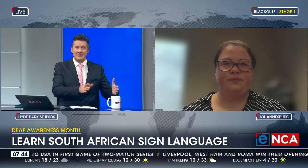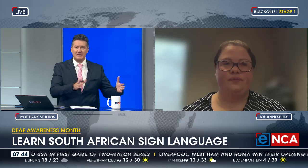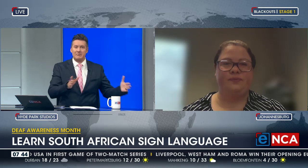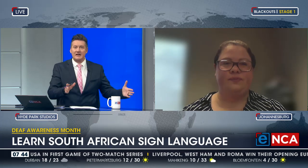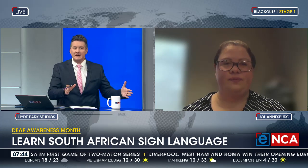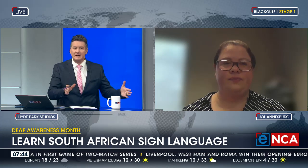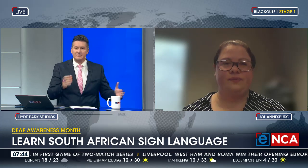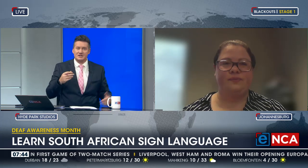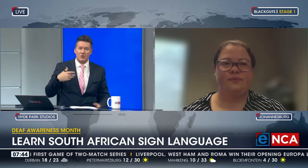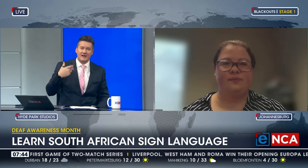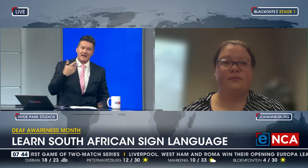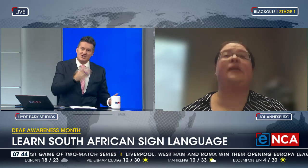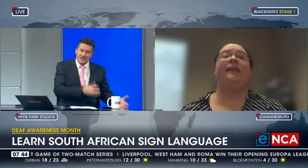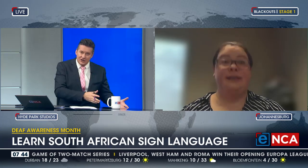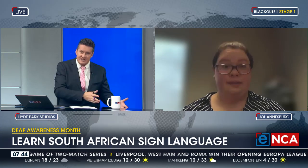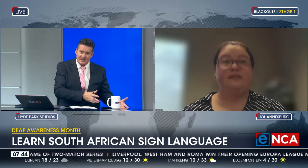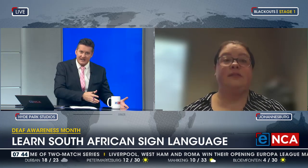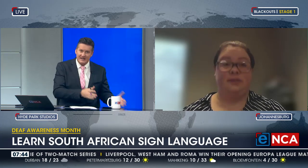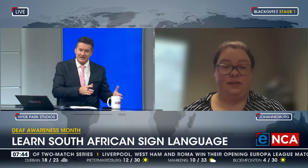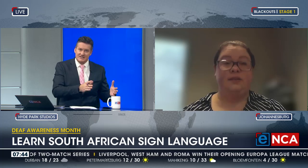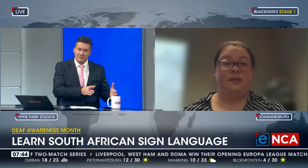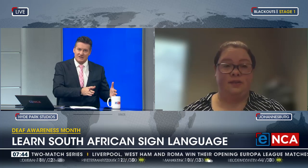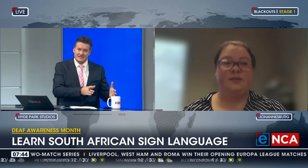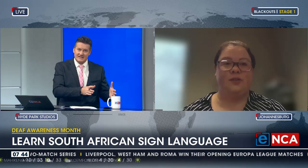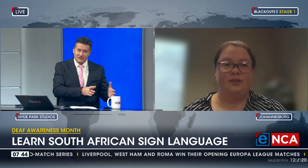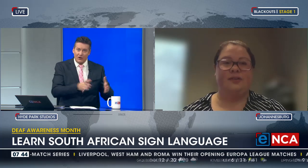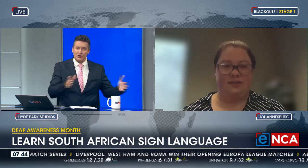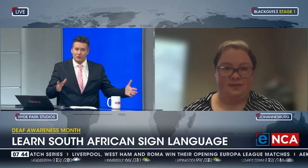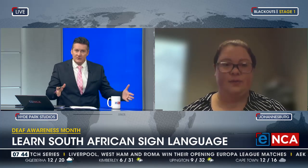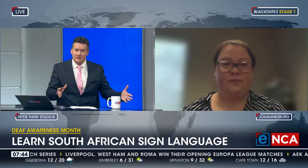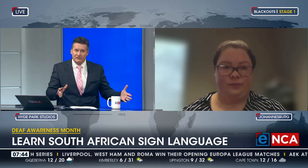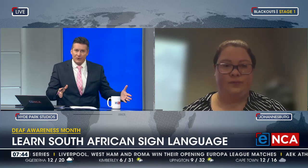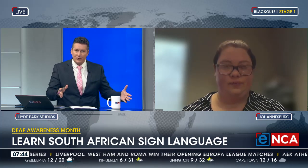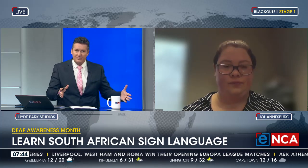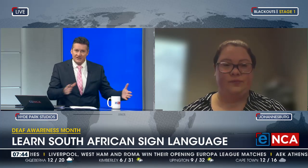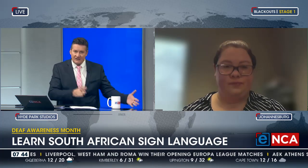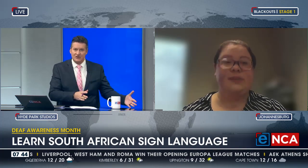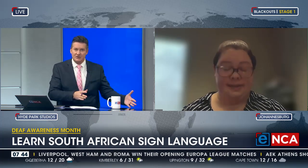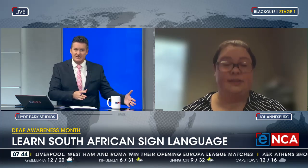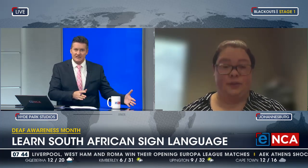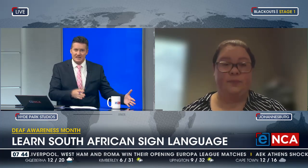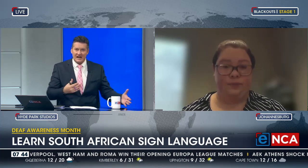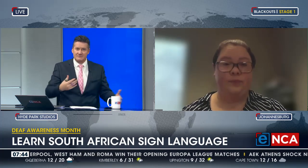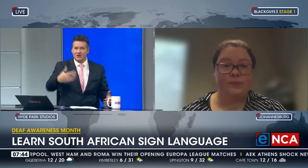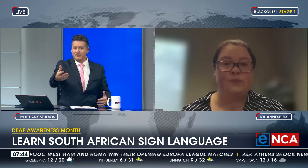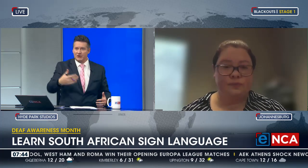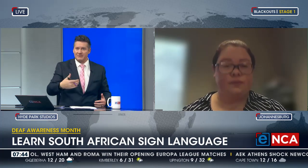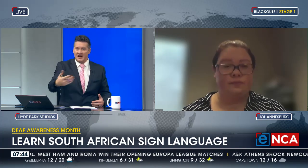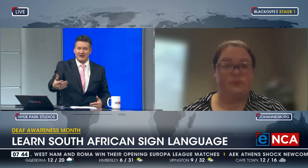made bigger because the way she looks at that is the box is the volume for the deaf community. It's like us putting the volume up now as